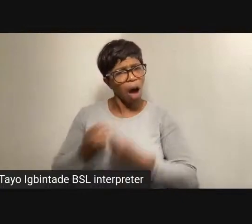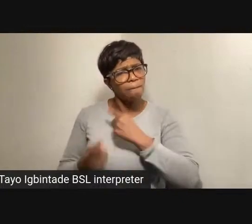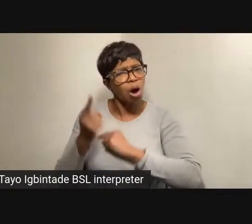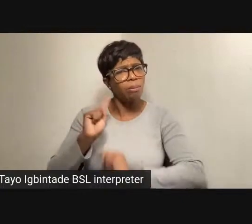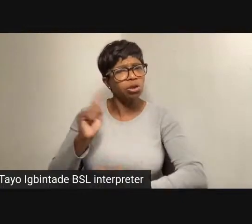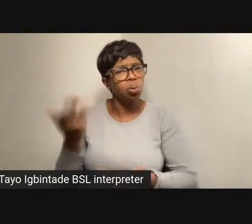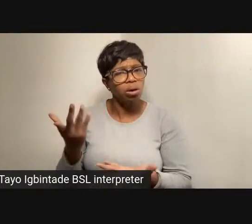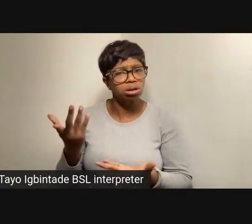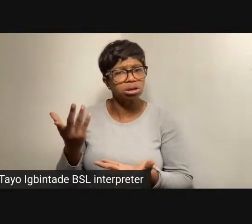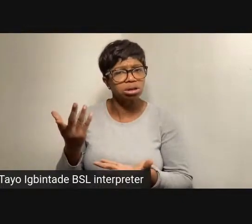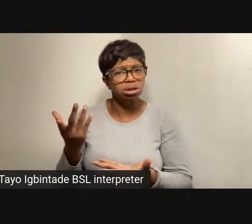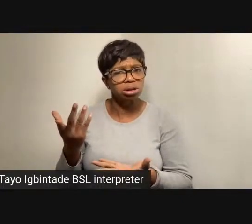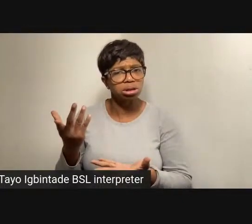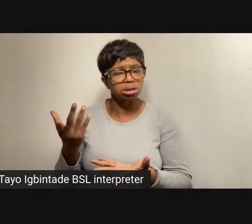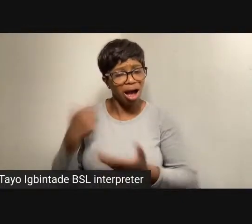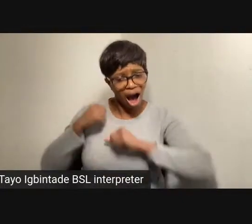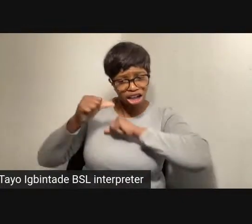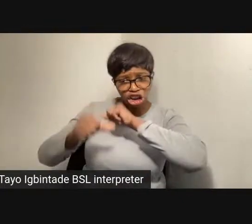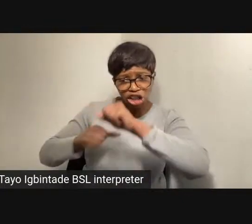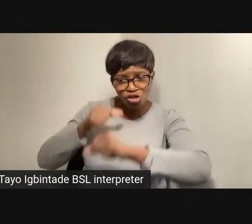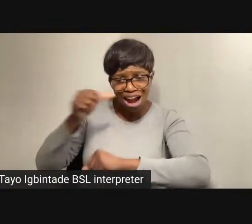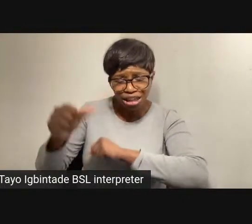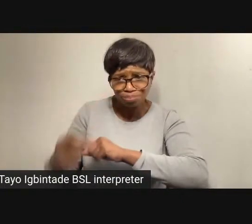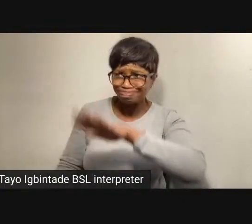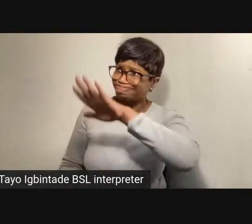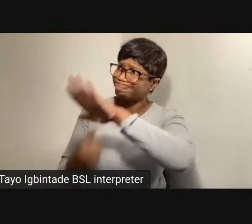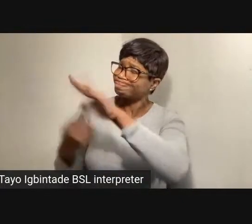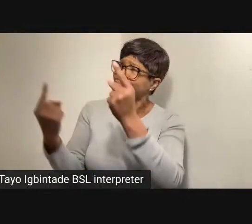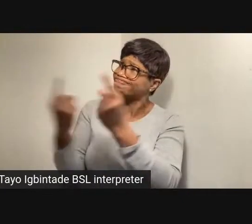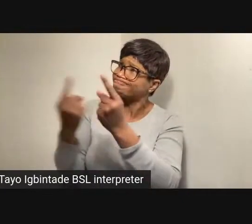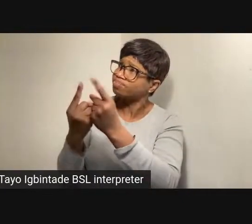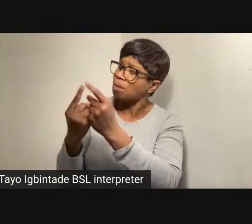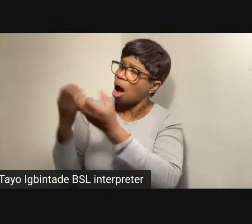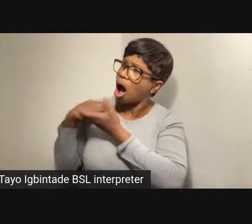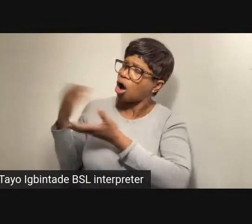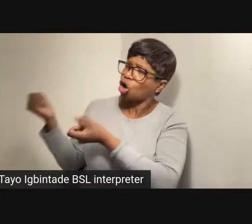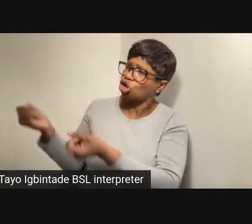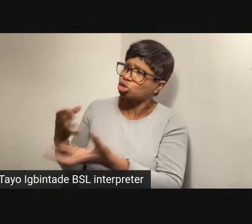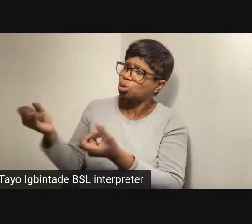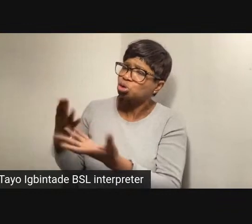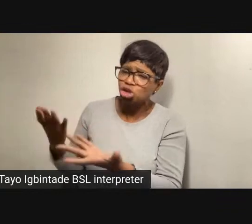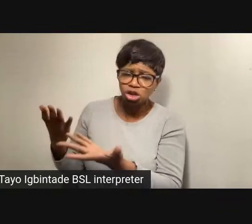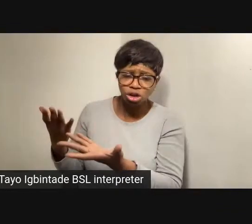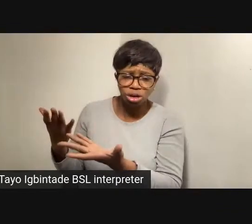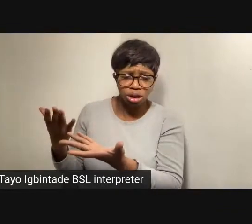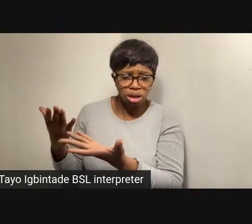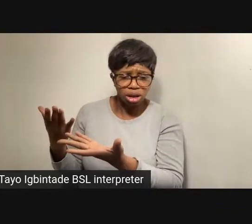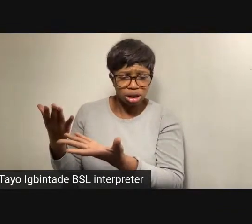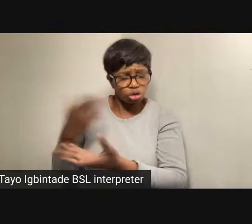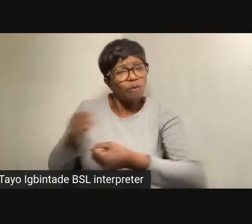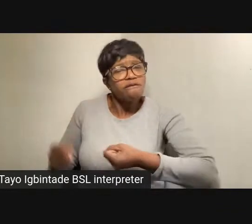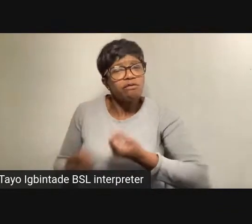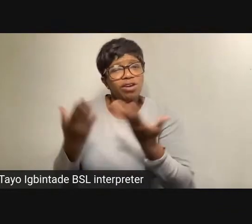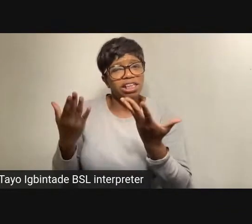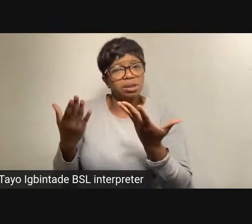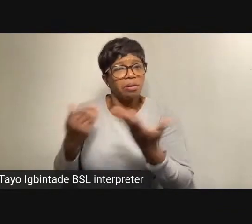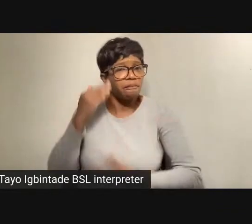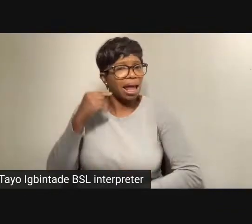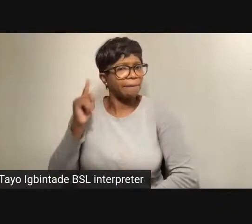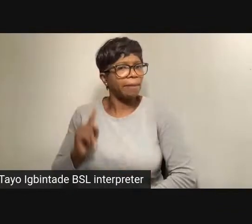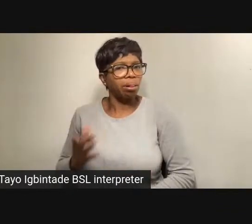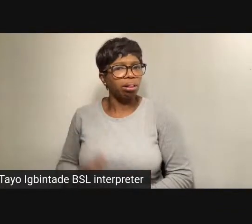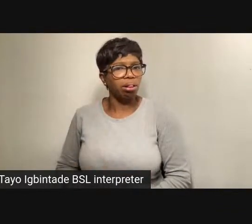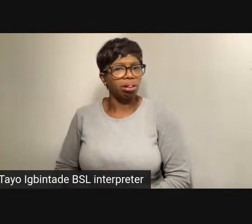will define our generation as our unique contribution to the freedom of Black people?